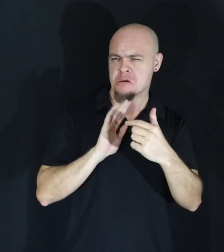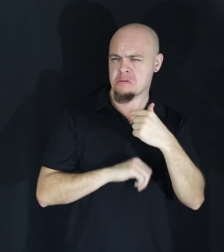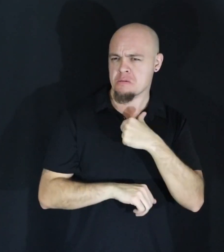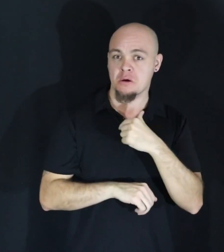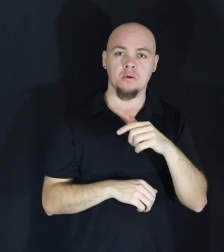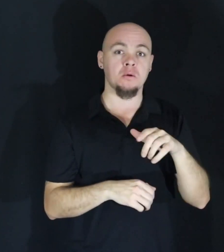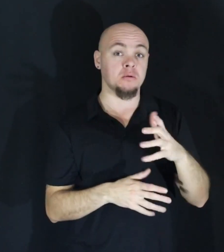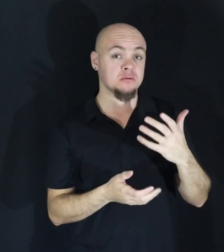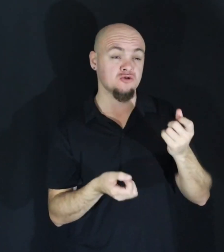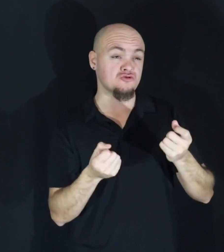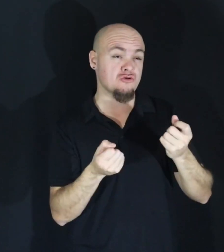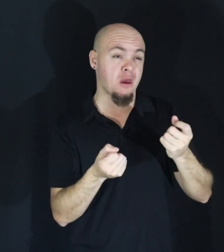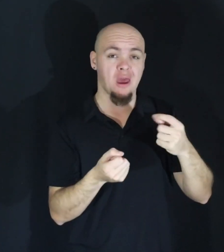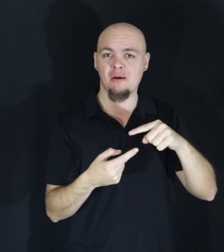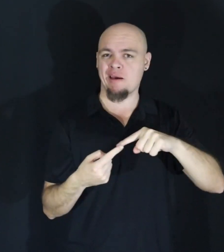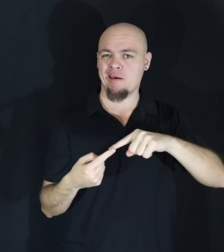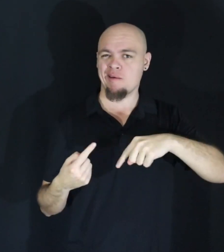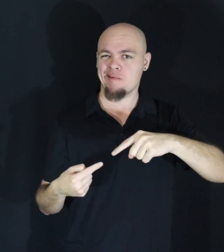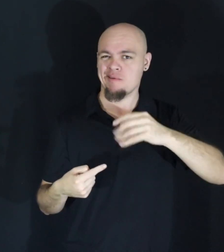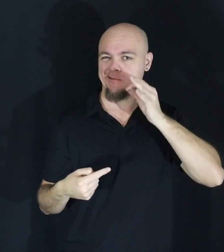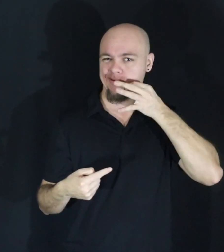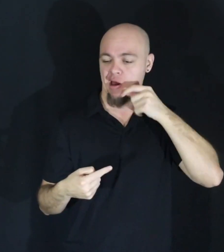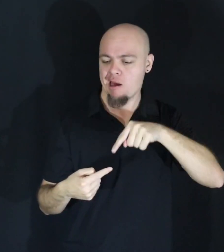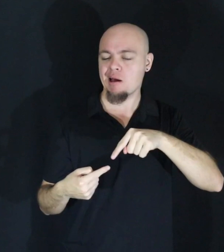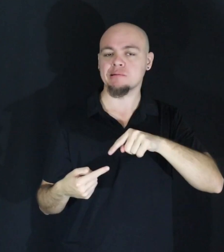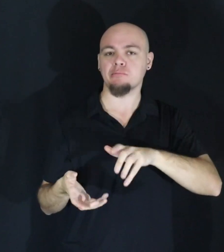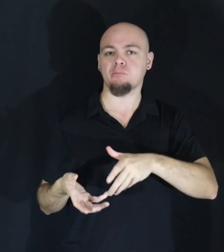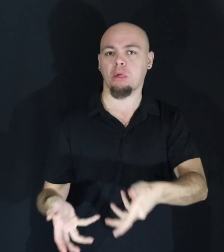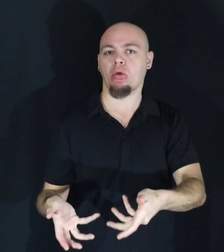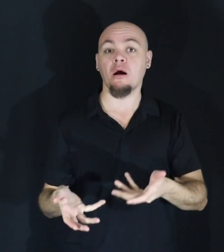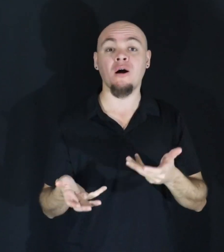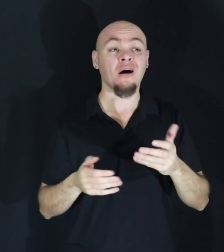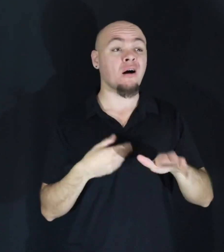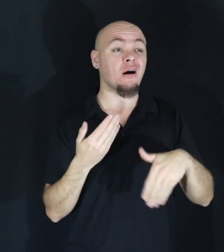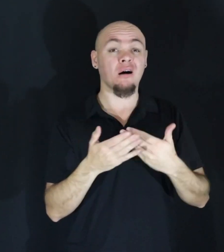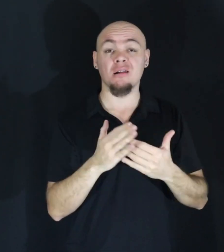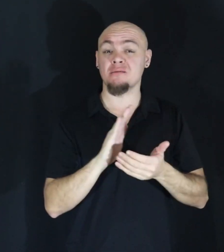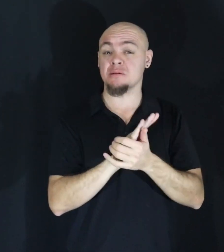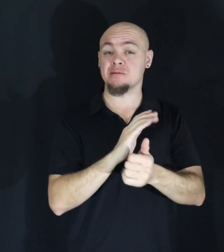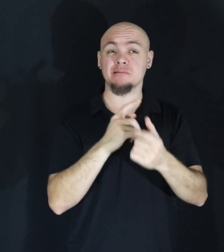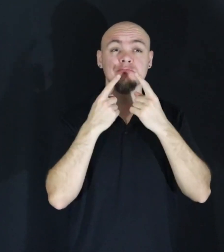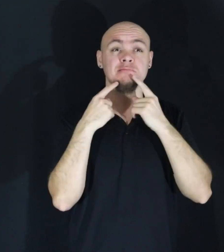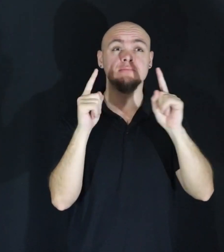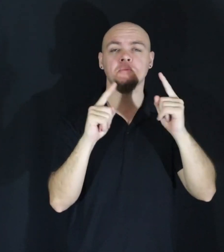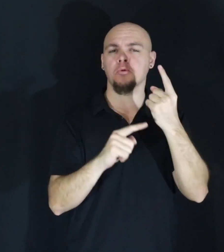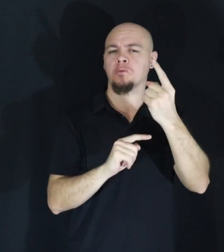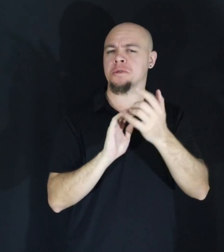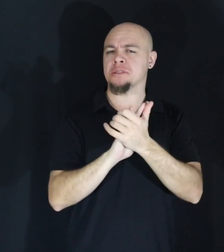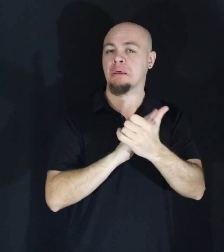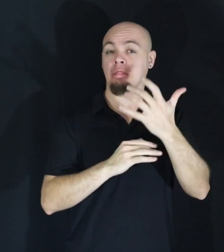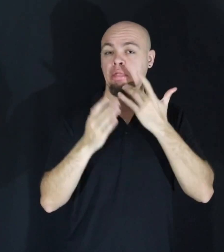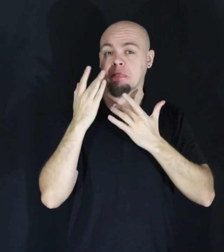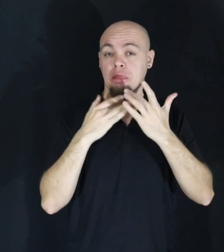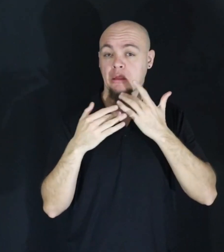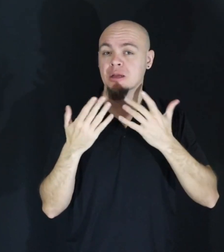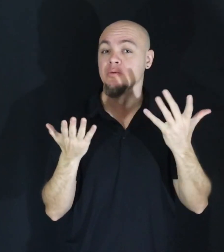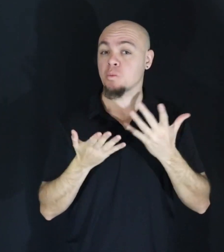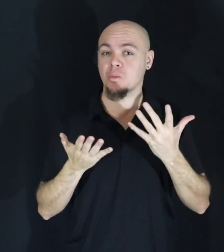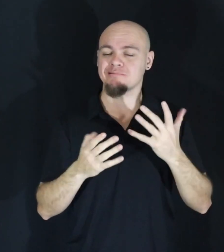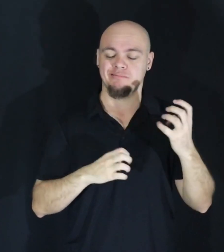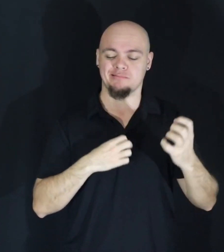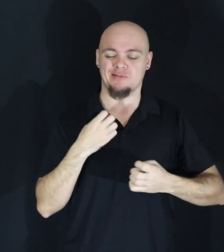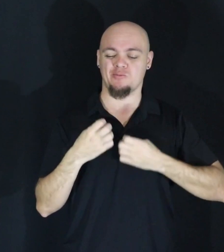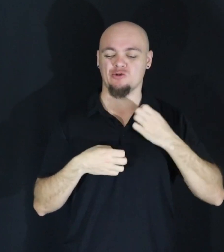car. Even with all of our amazing achievements, we've still not mastered one critical thing: our